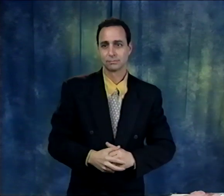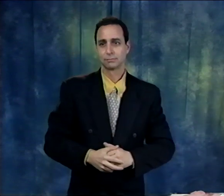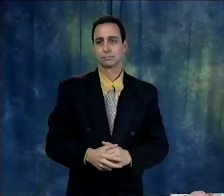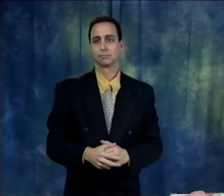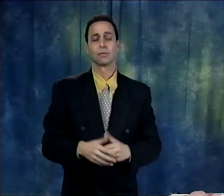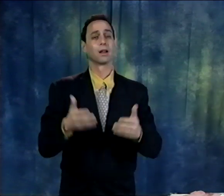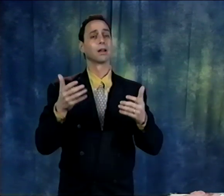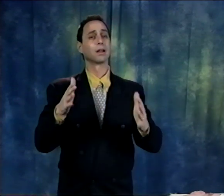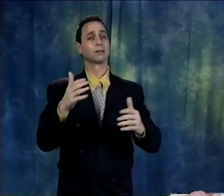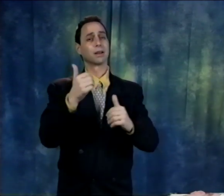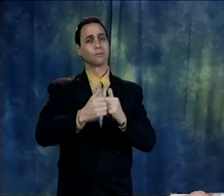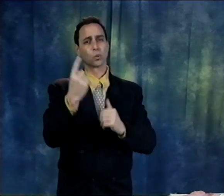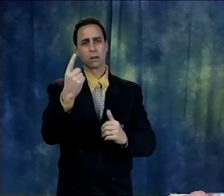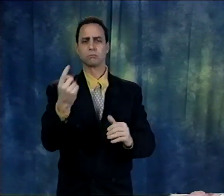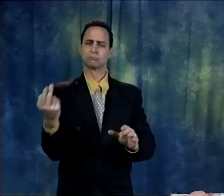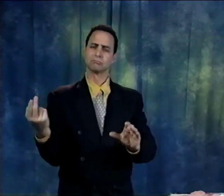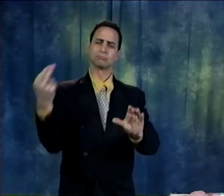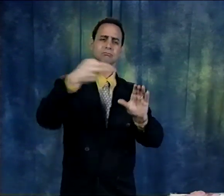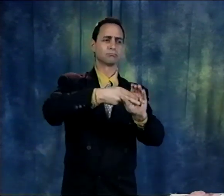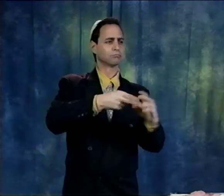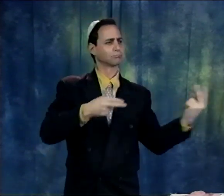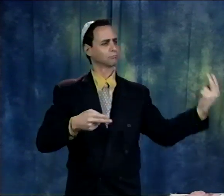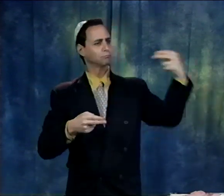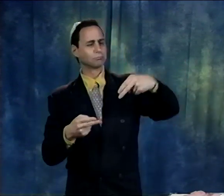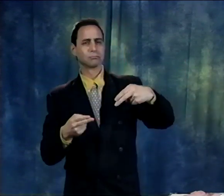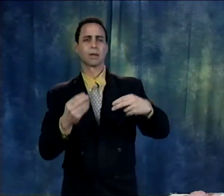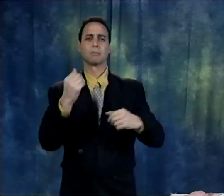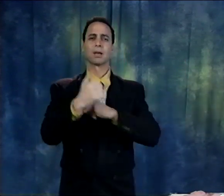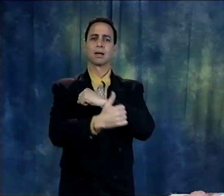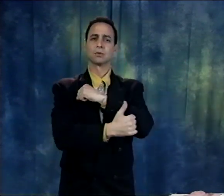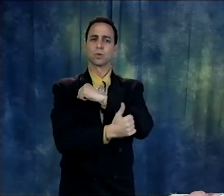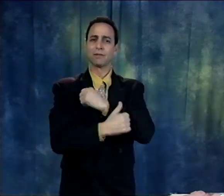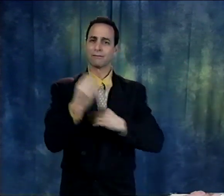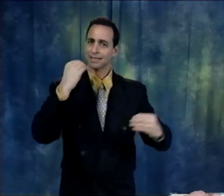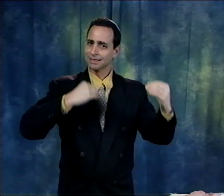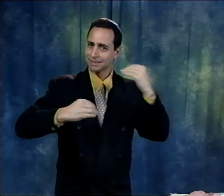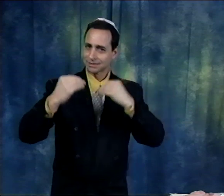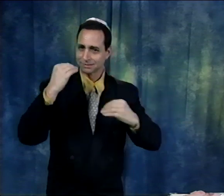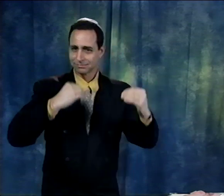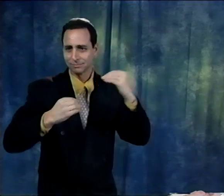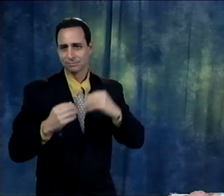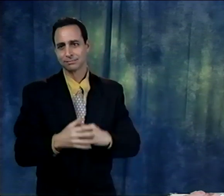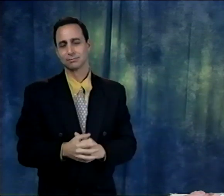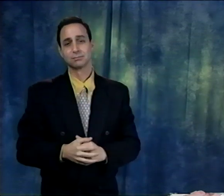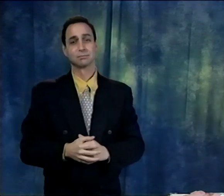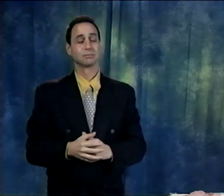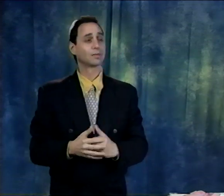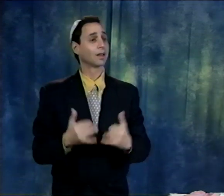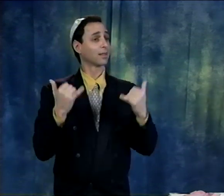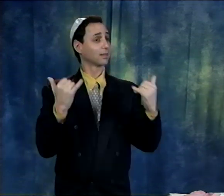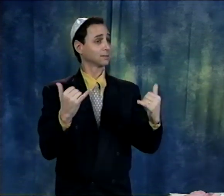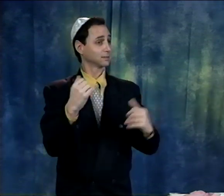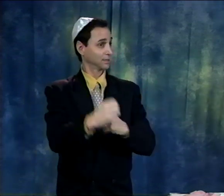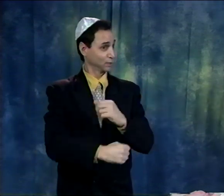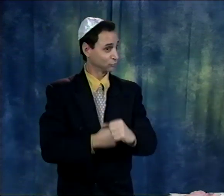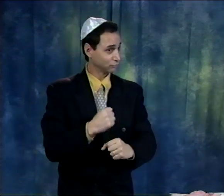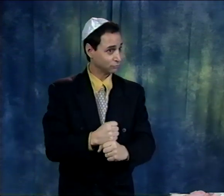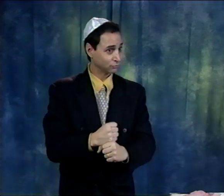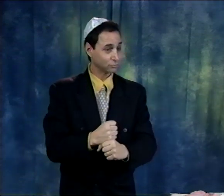with us. Let everyone come and join us at our Passover feast. This year